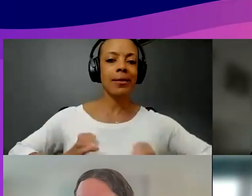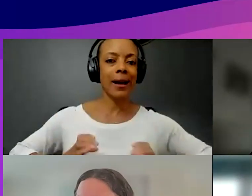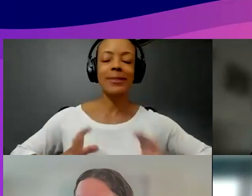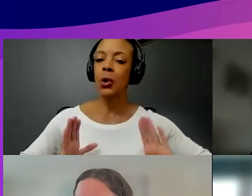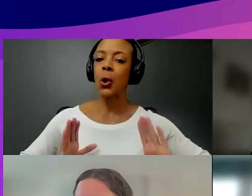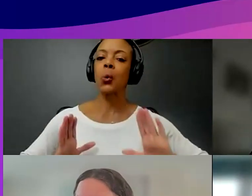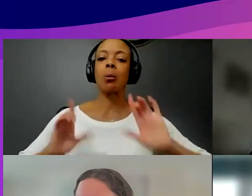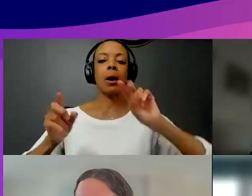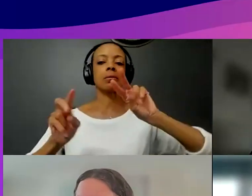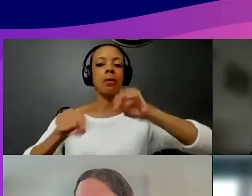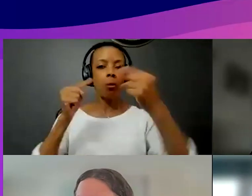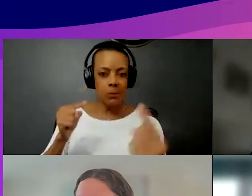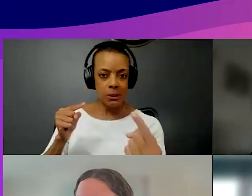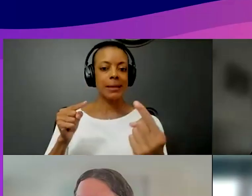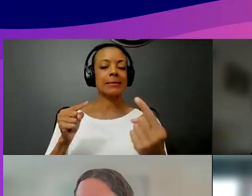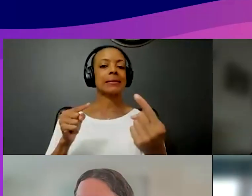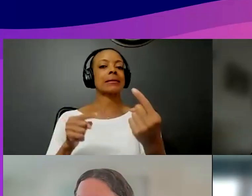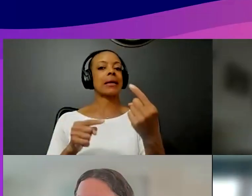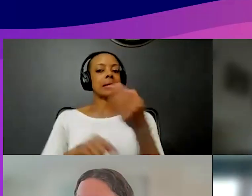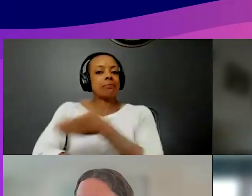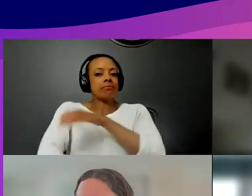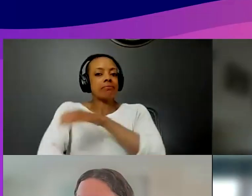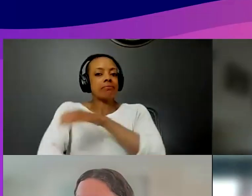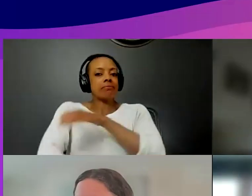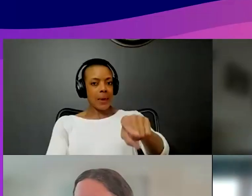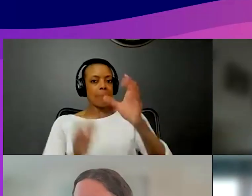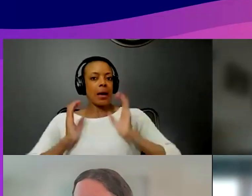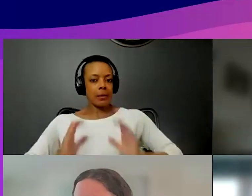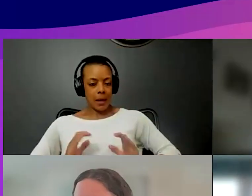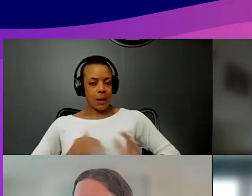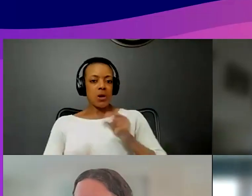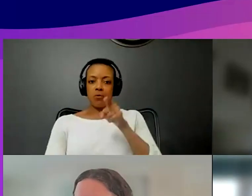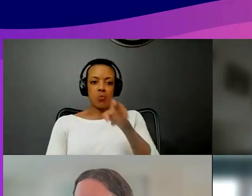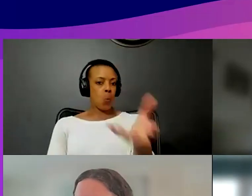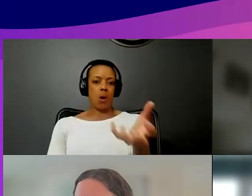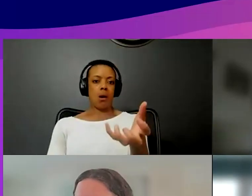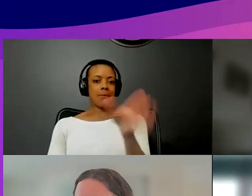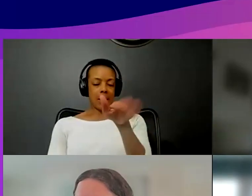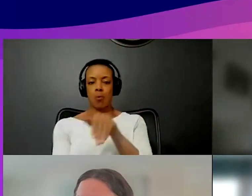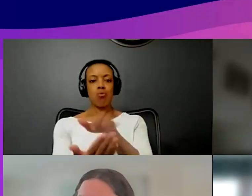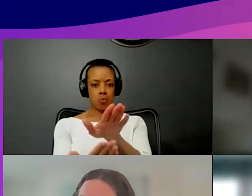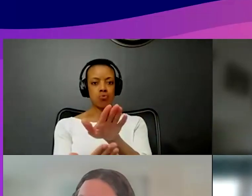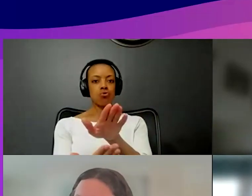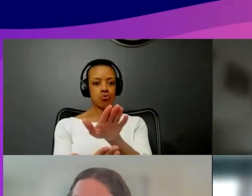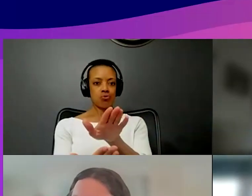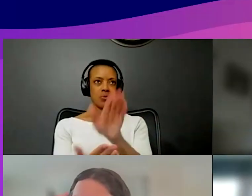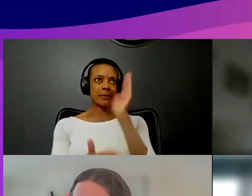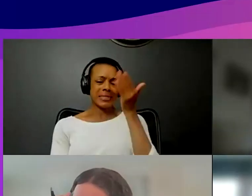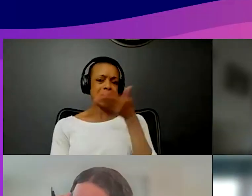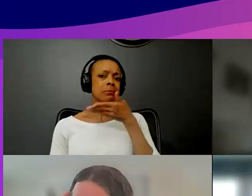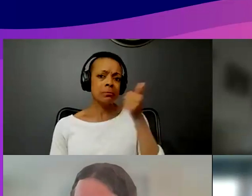and sort of like self-determination, that seems to work better, um,